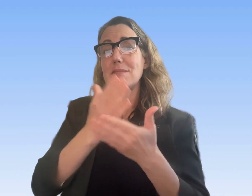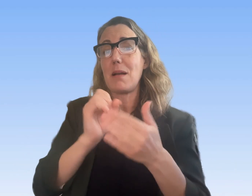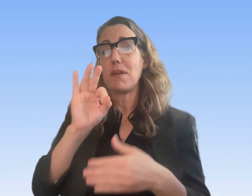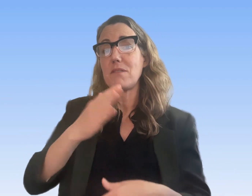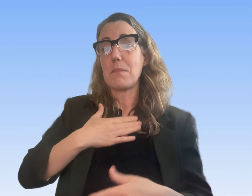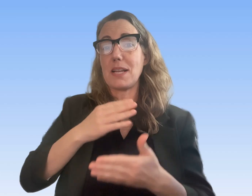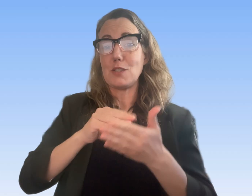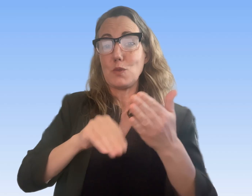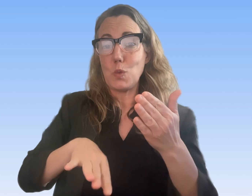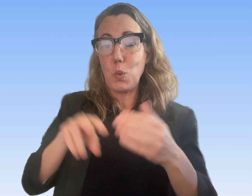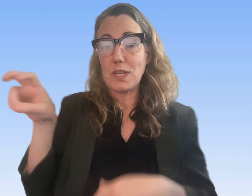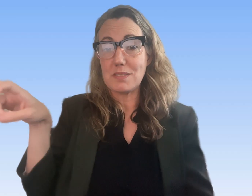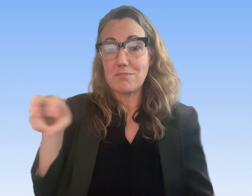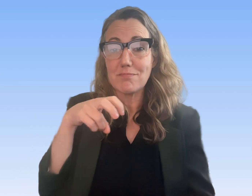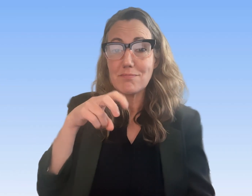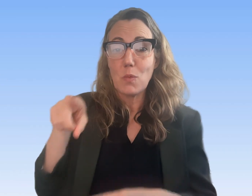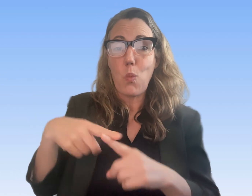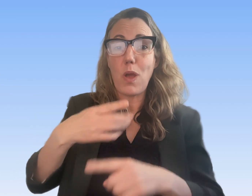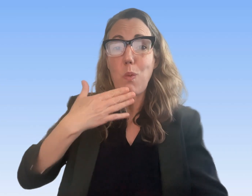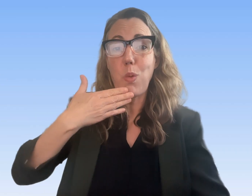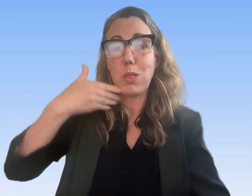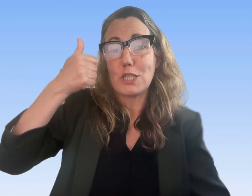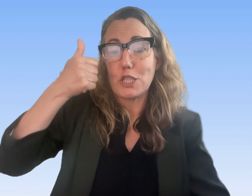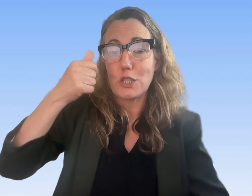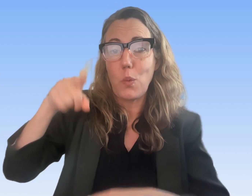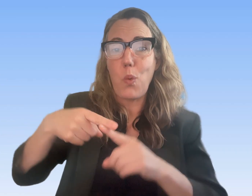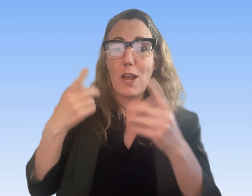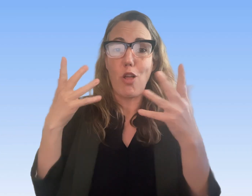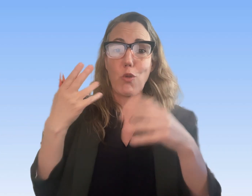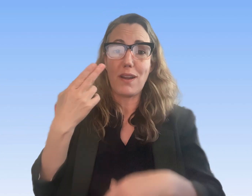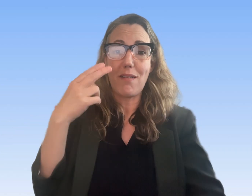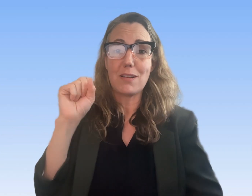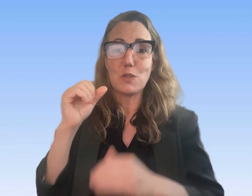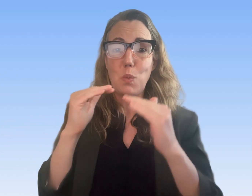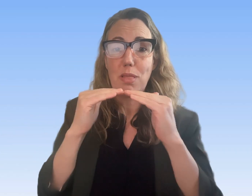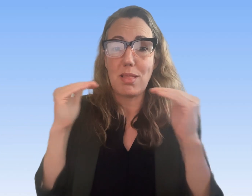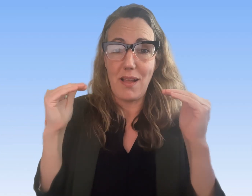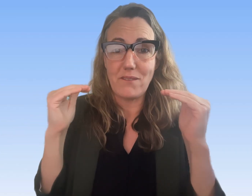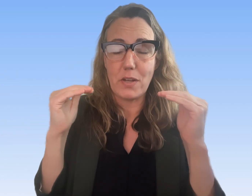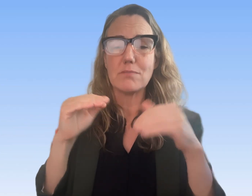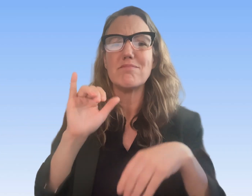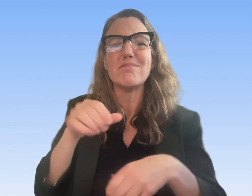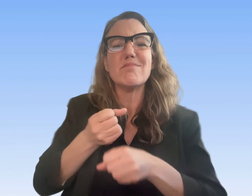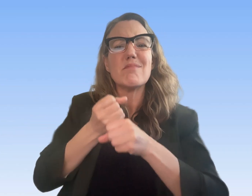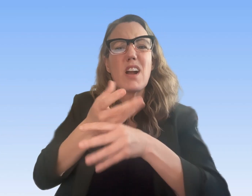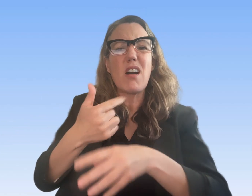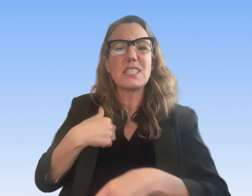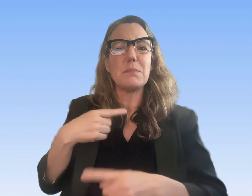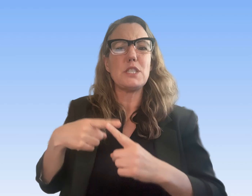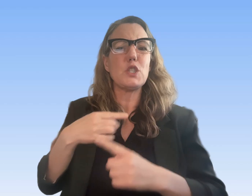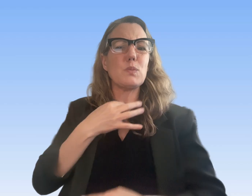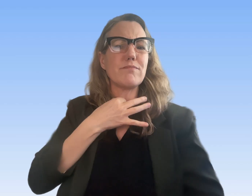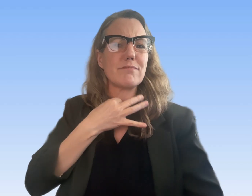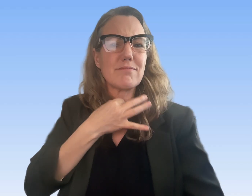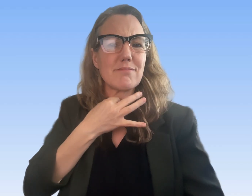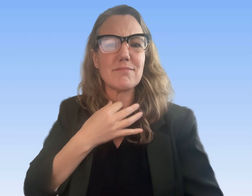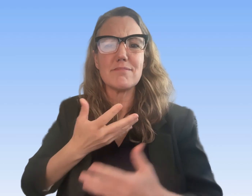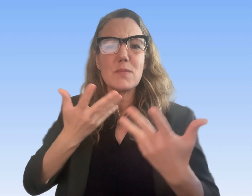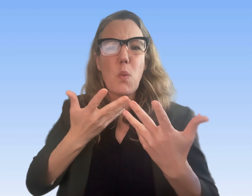some of my students went over the high school level, causing me to what